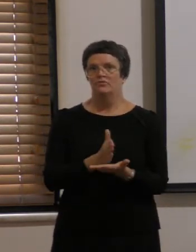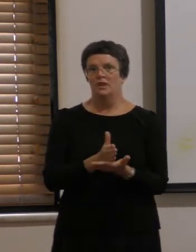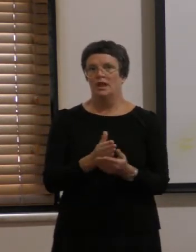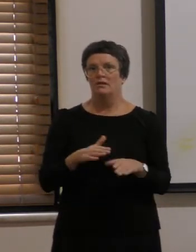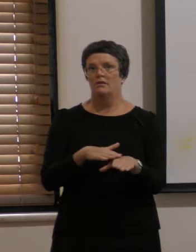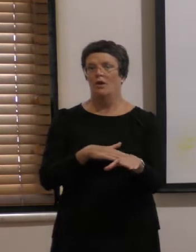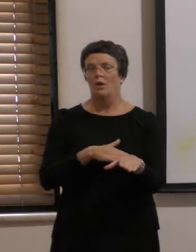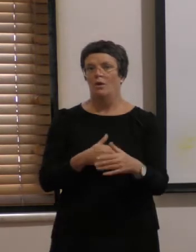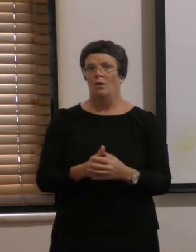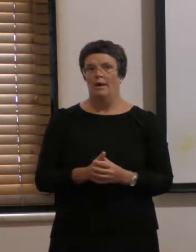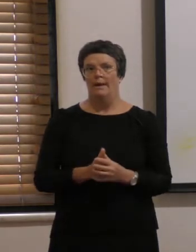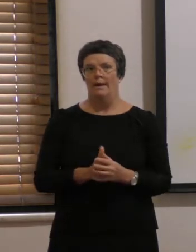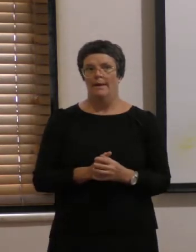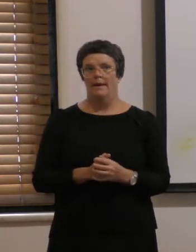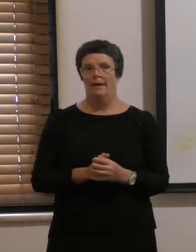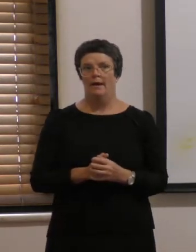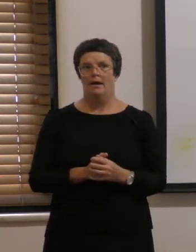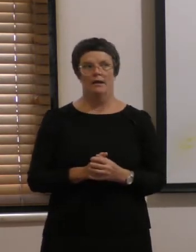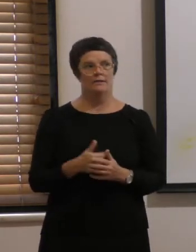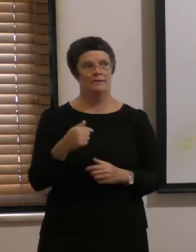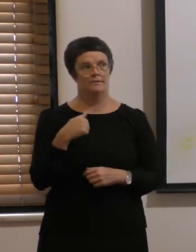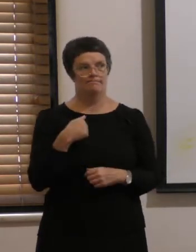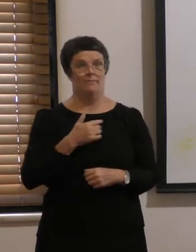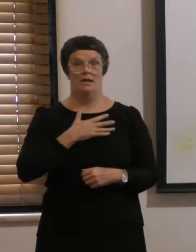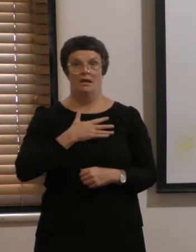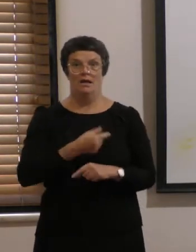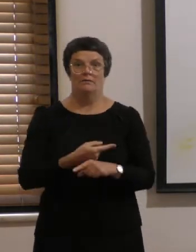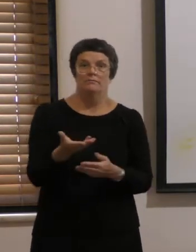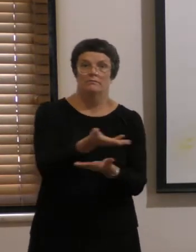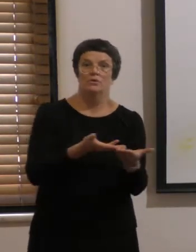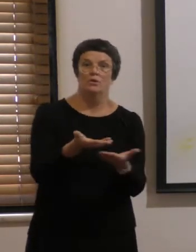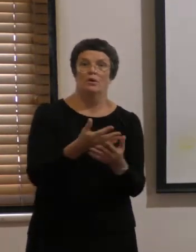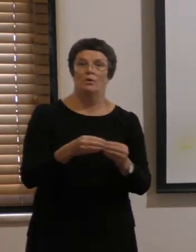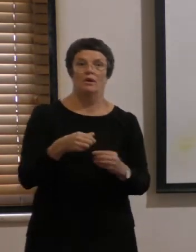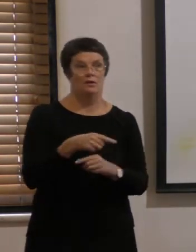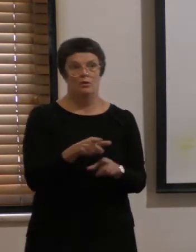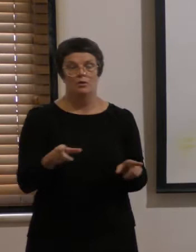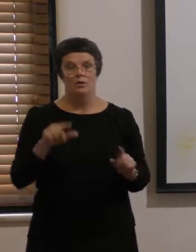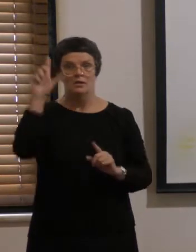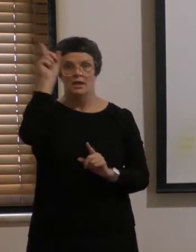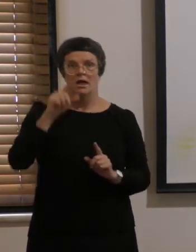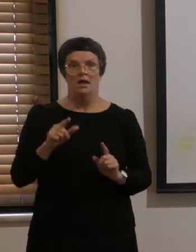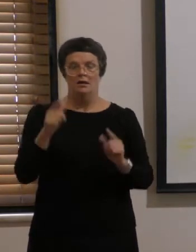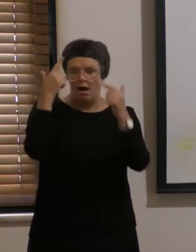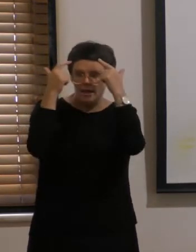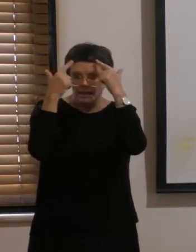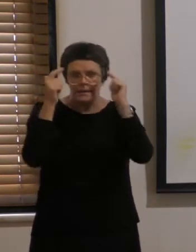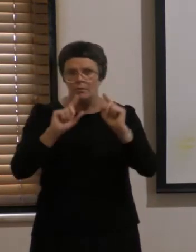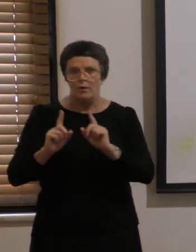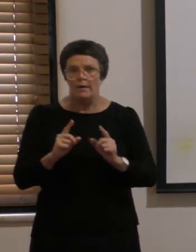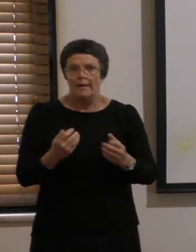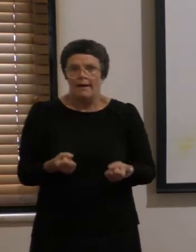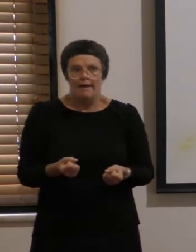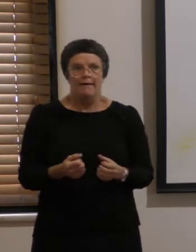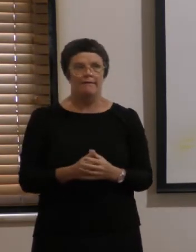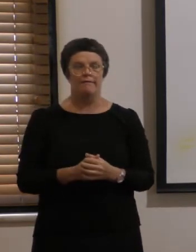education. So I'm really keen today to have a discussion where we talk about the ideas that we have for putting a